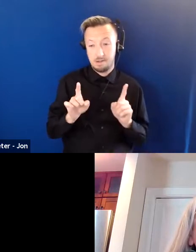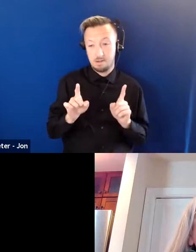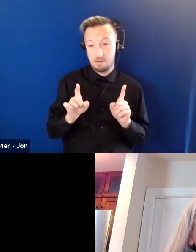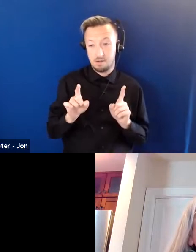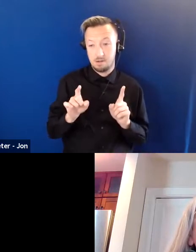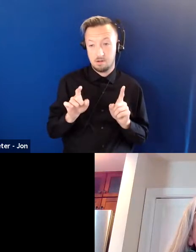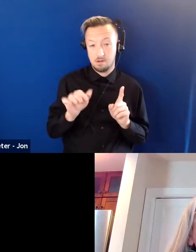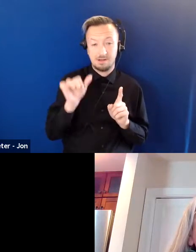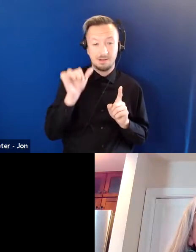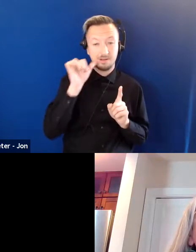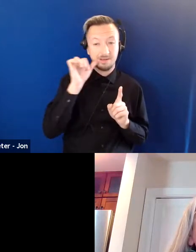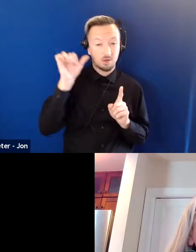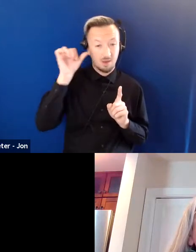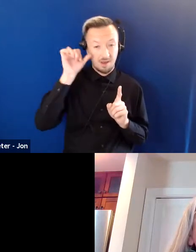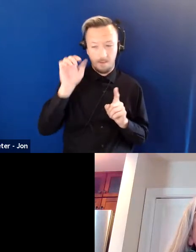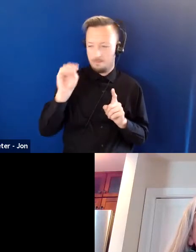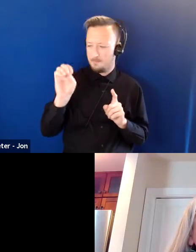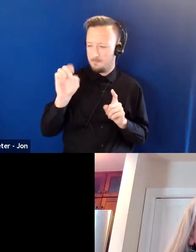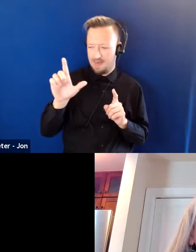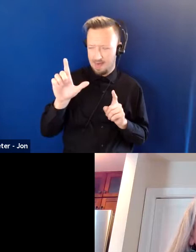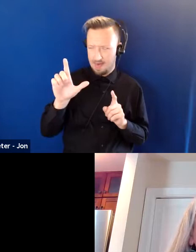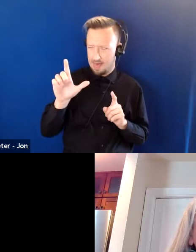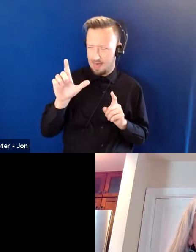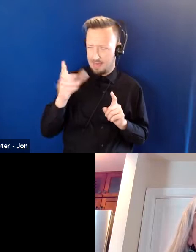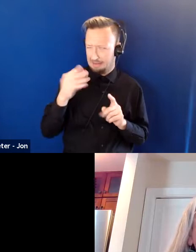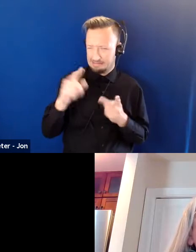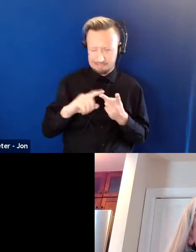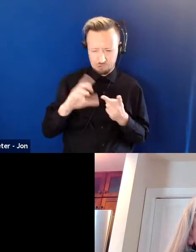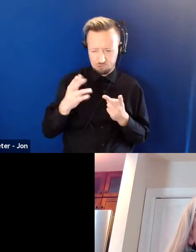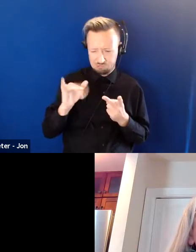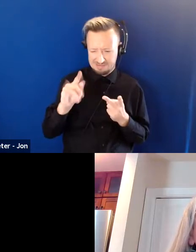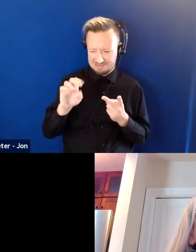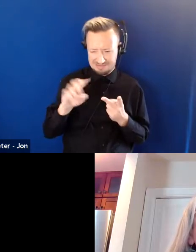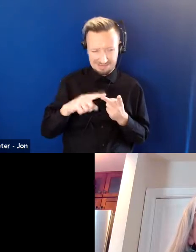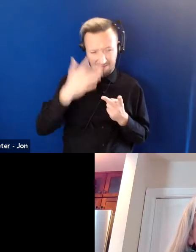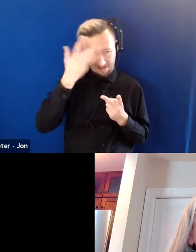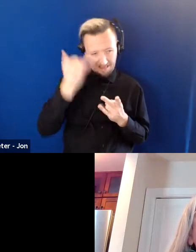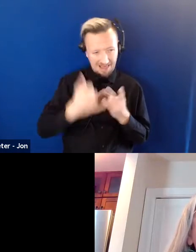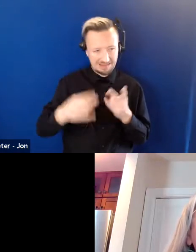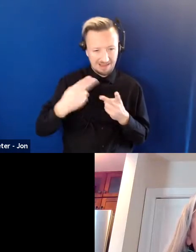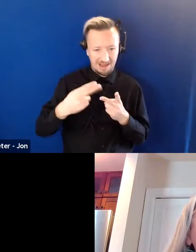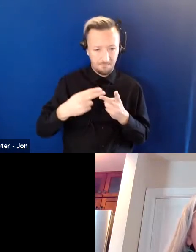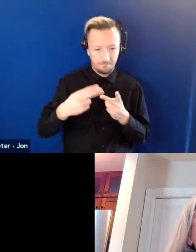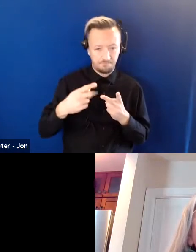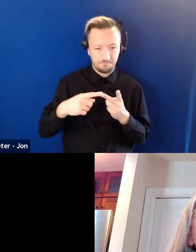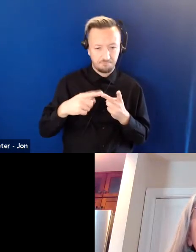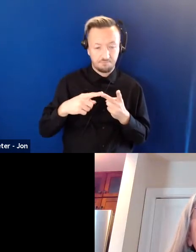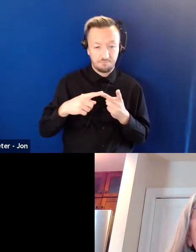Mel Levington and Christine, I forgot her last name, did a presentation